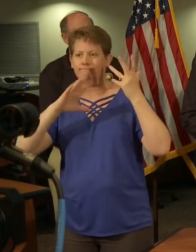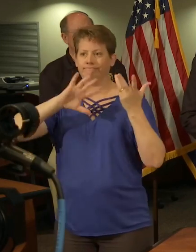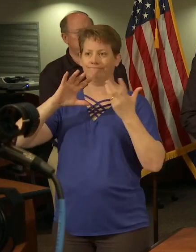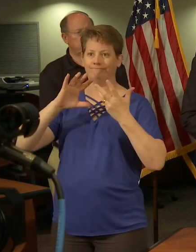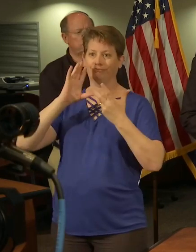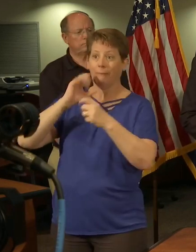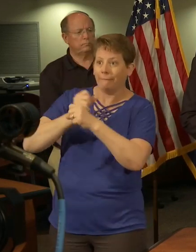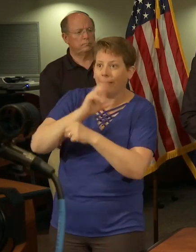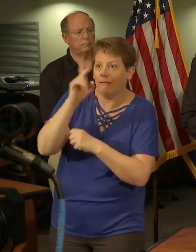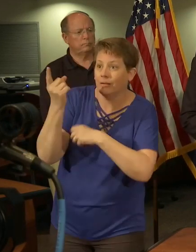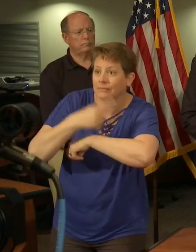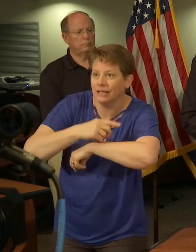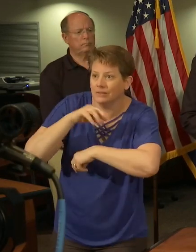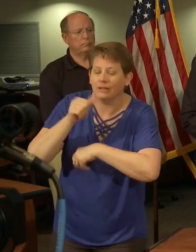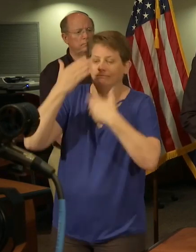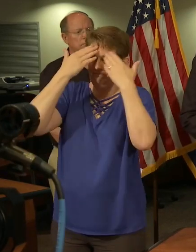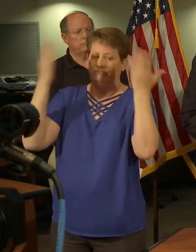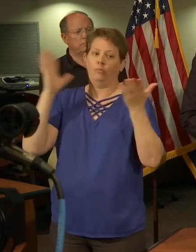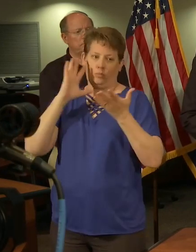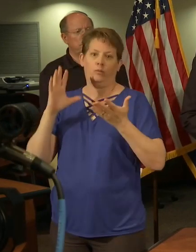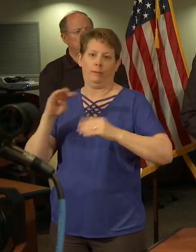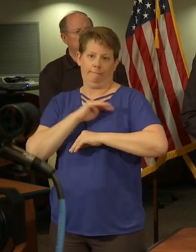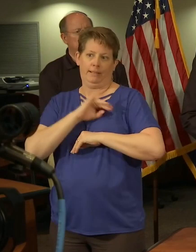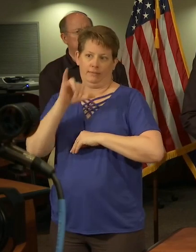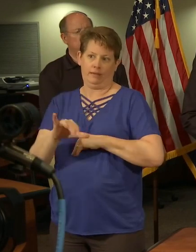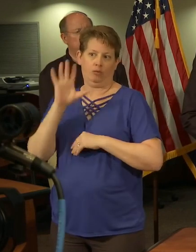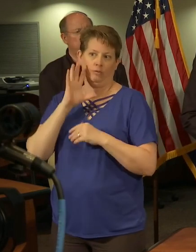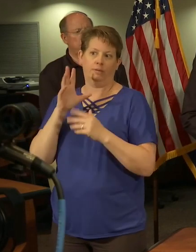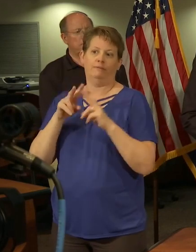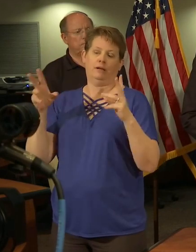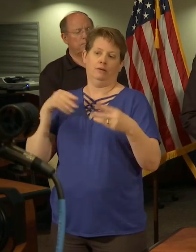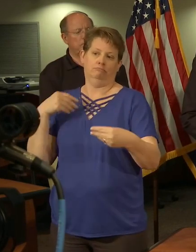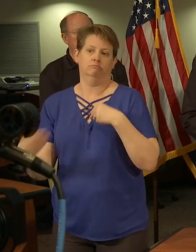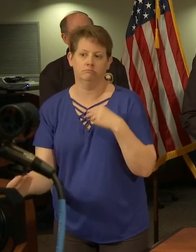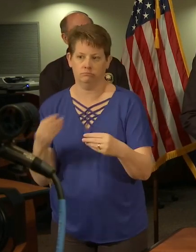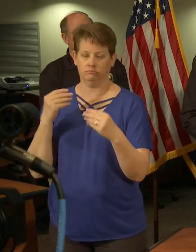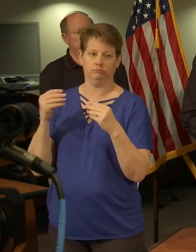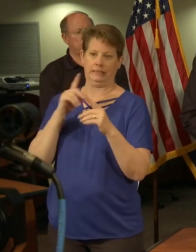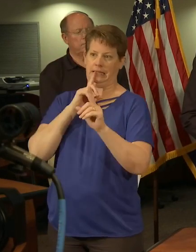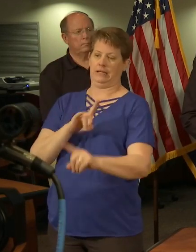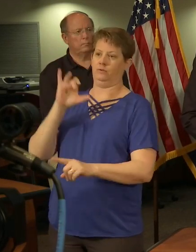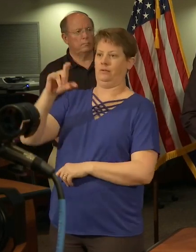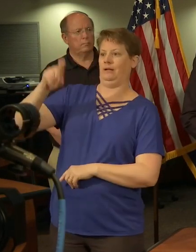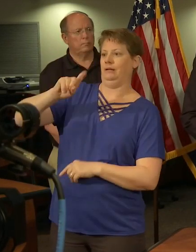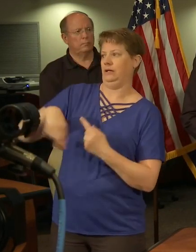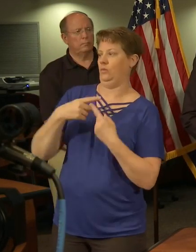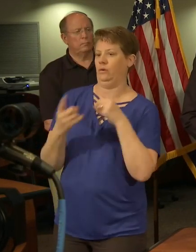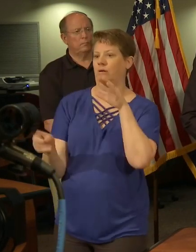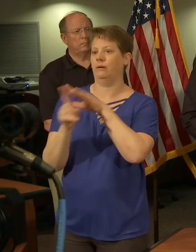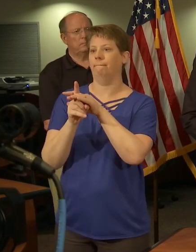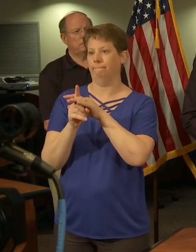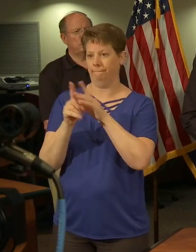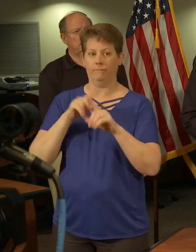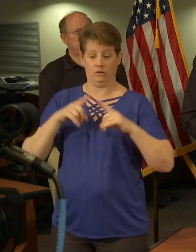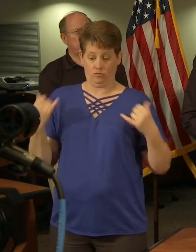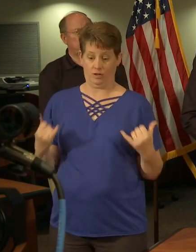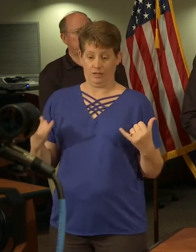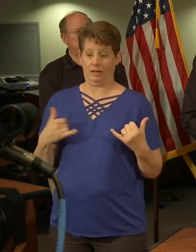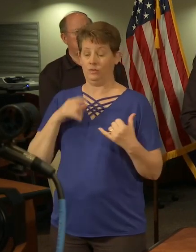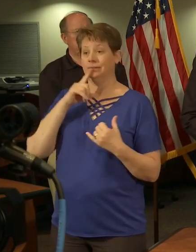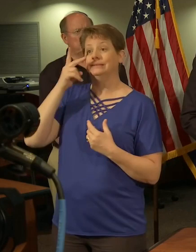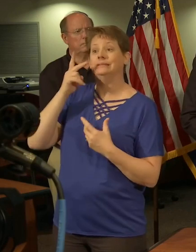that's just, we will meet that, and we will be very generous and liberal in answering those needs when they come up. But right now, we just need to